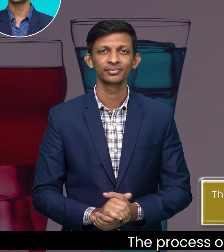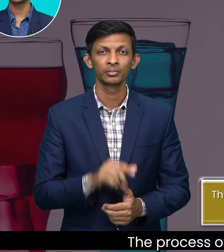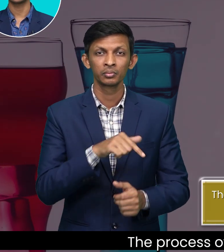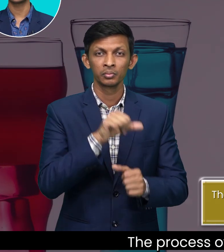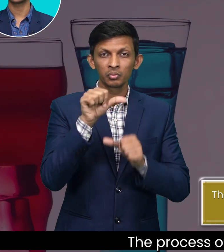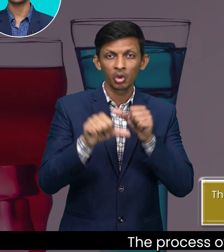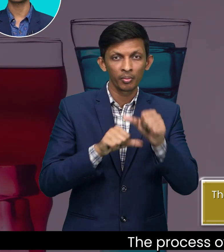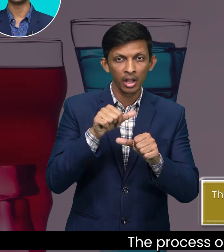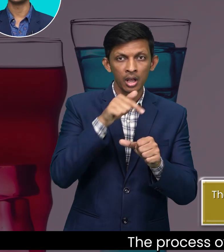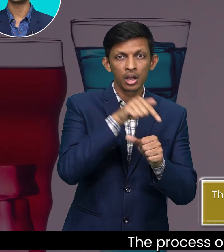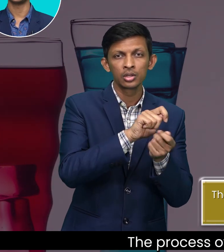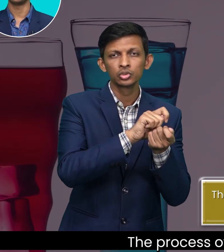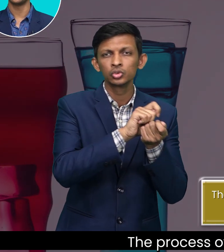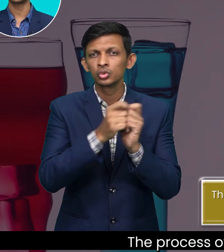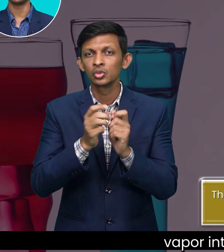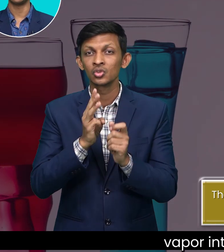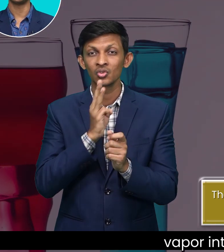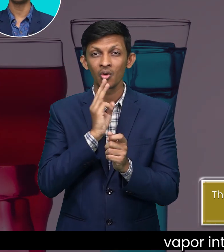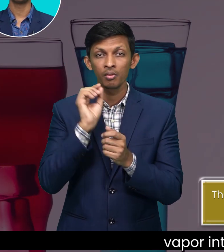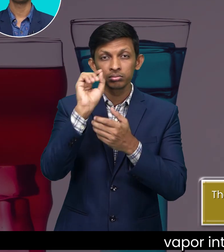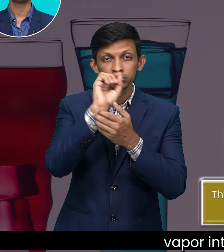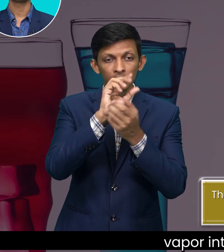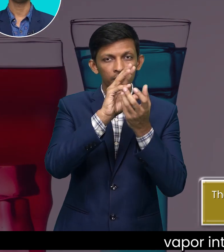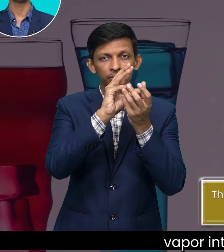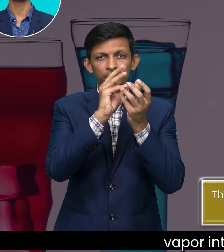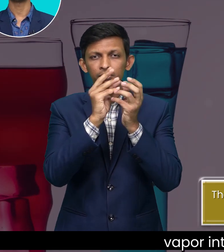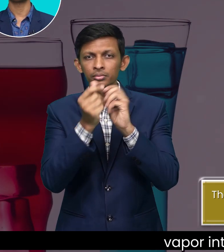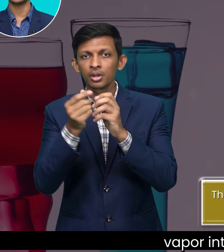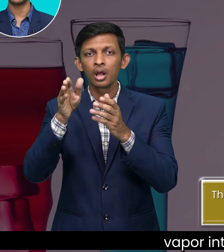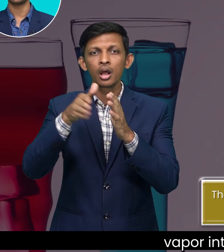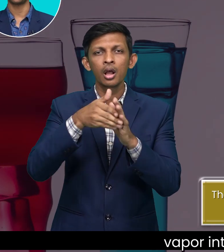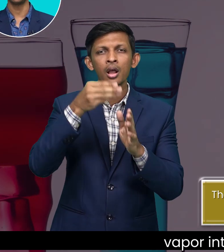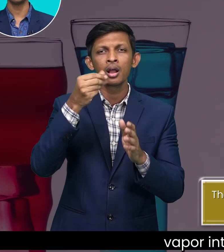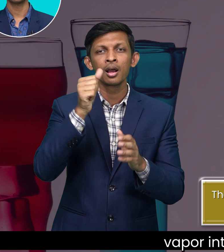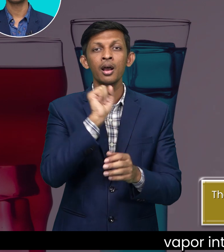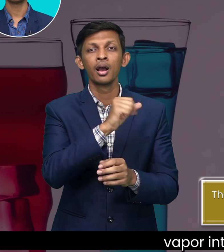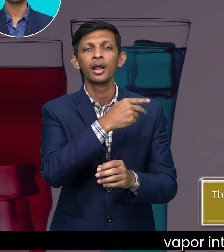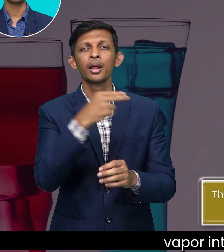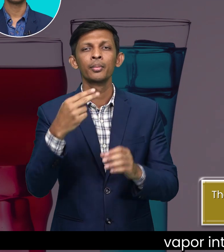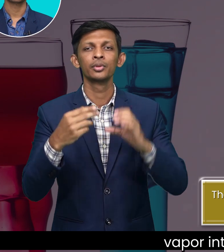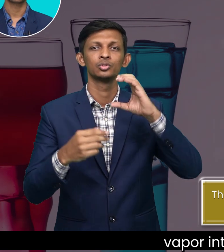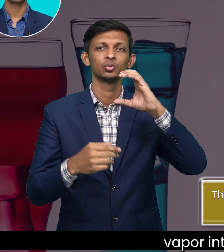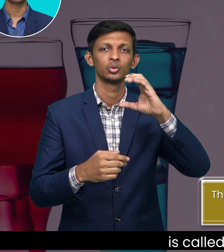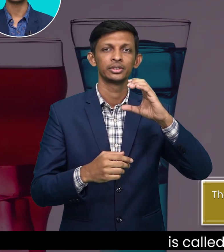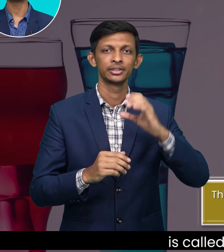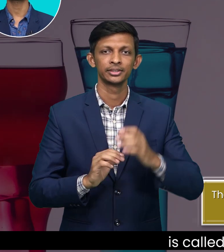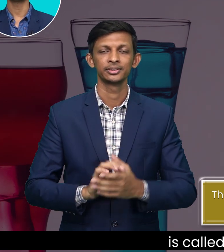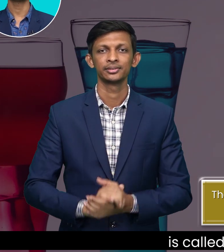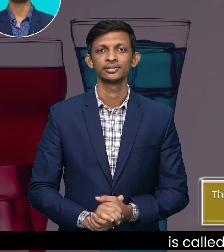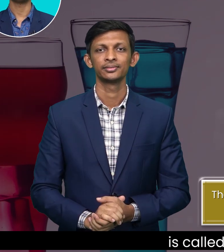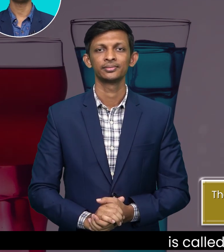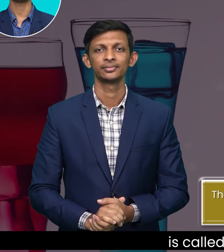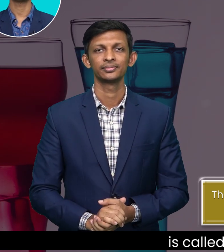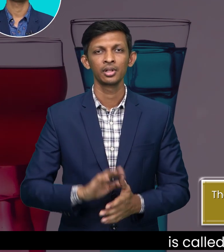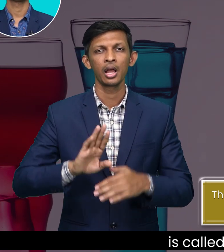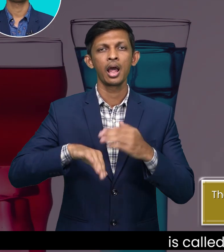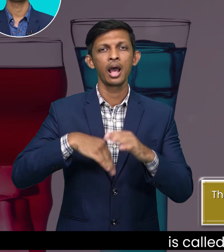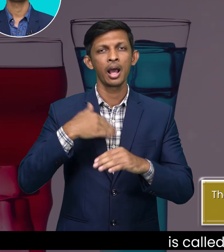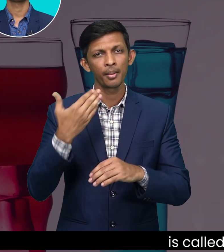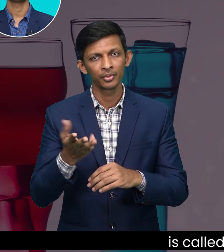The process of conversion of water vapor into its liquid form is called